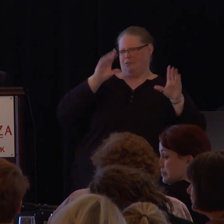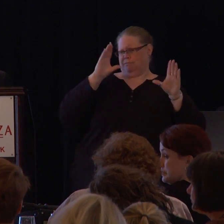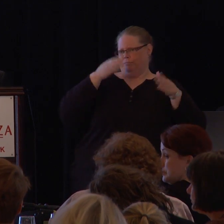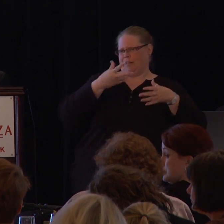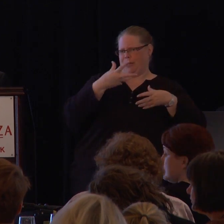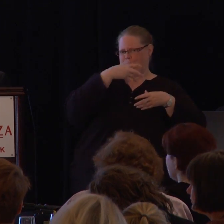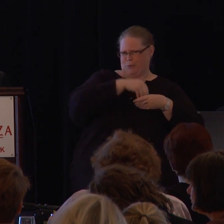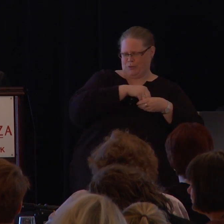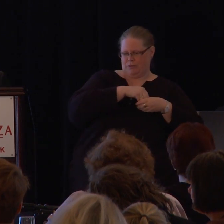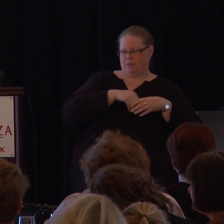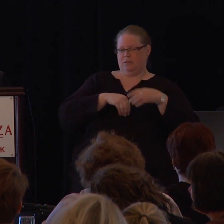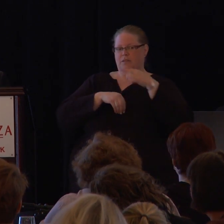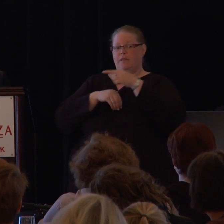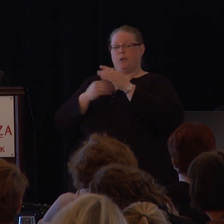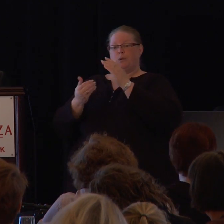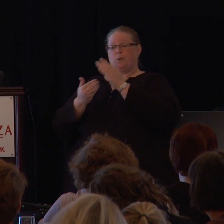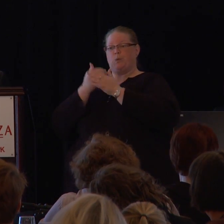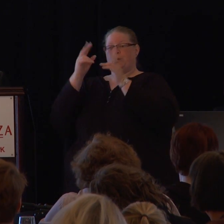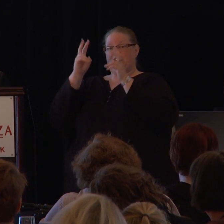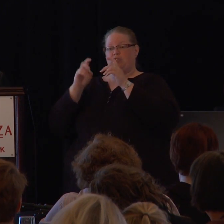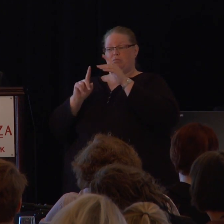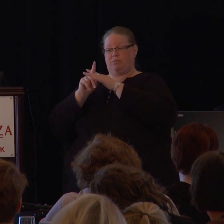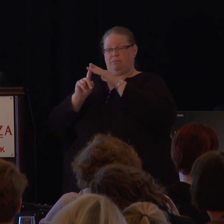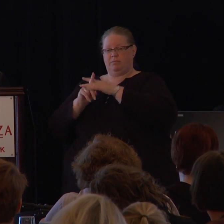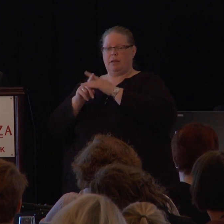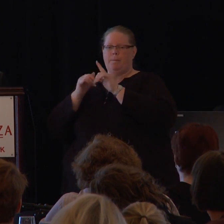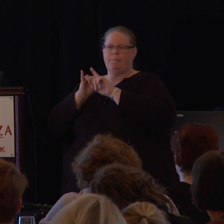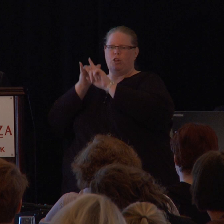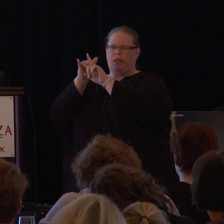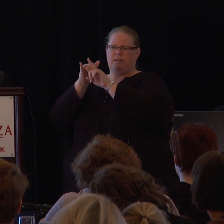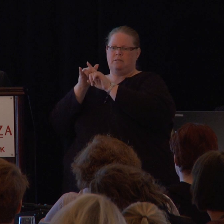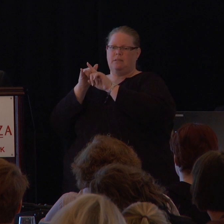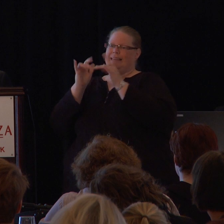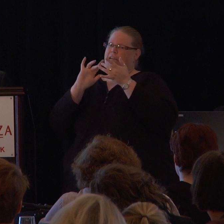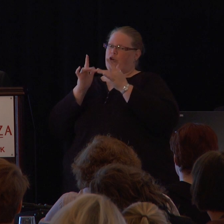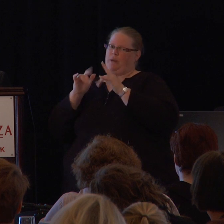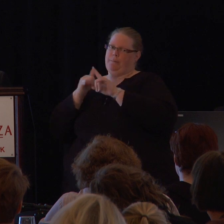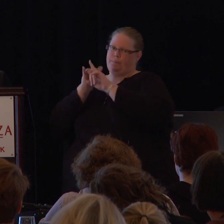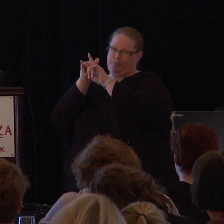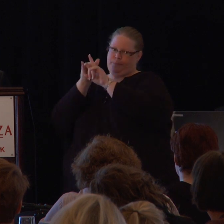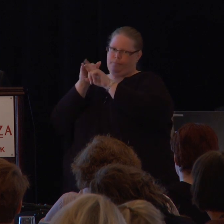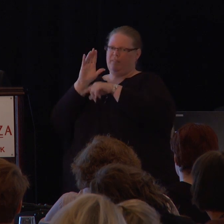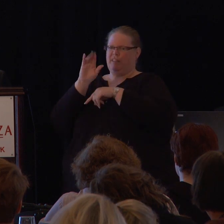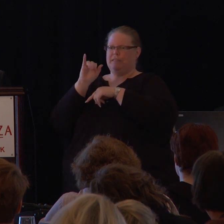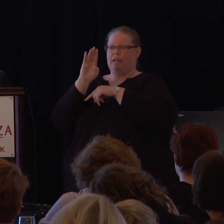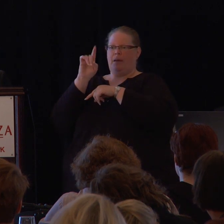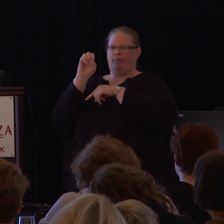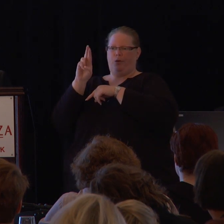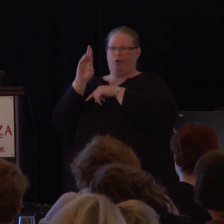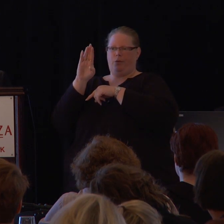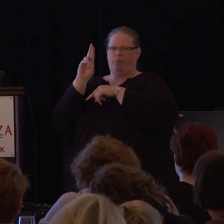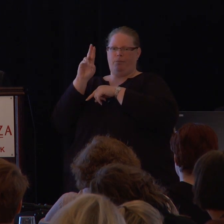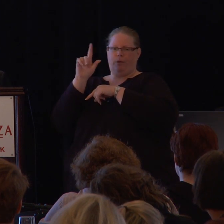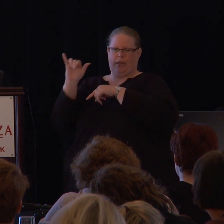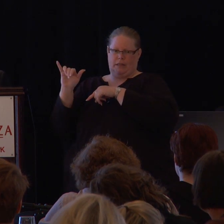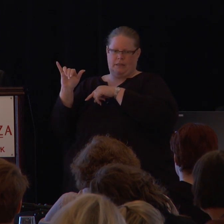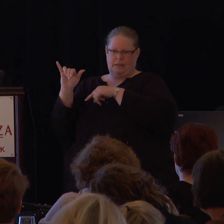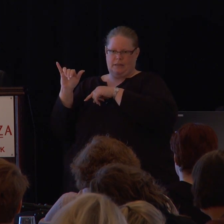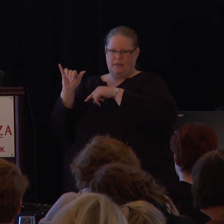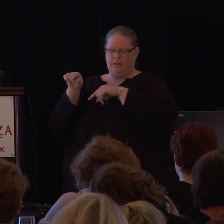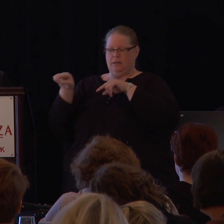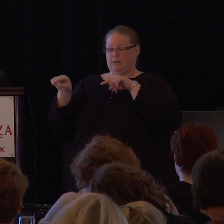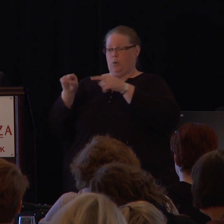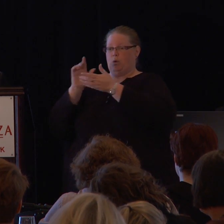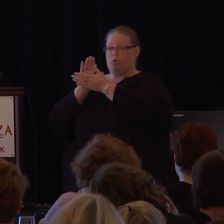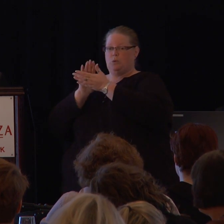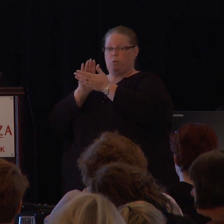and the newer issues that I've been dealing with of bullying and cyberbullying. And as the title suggests, bullying and school violence